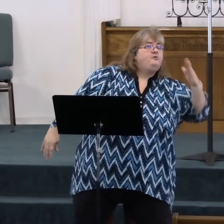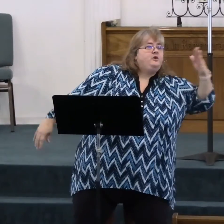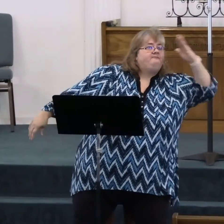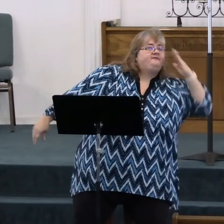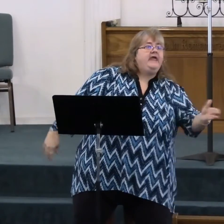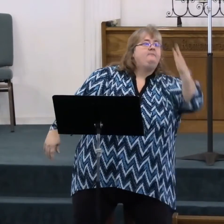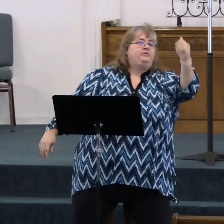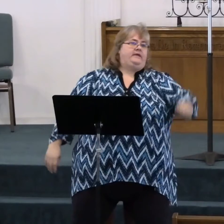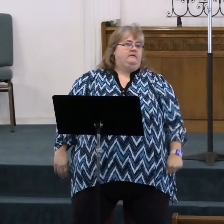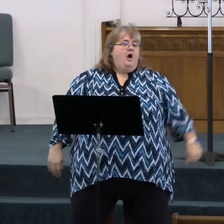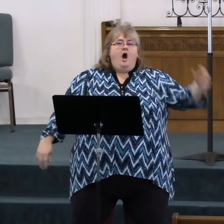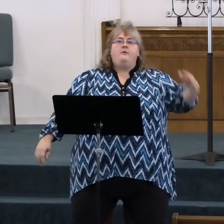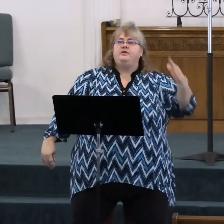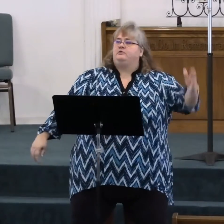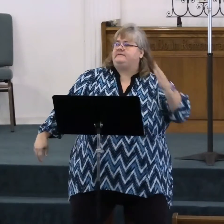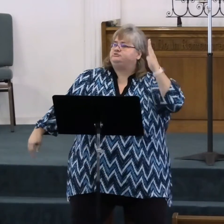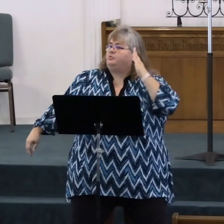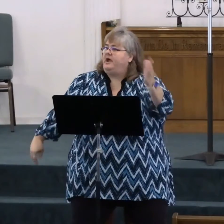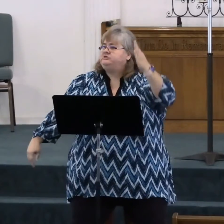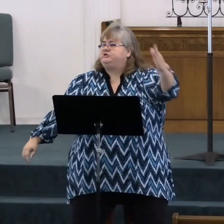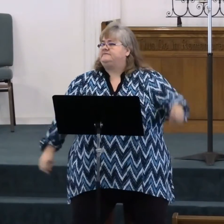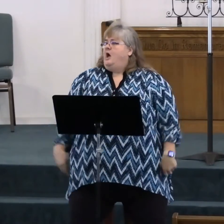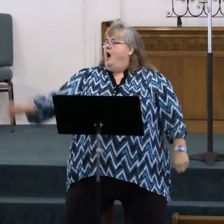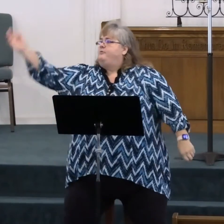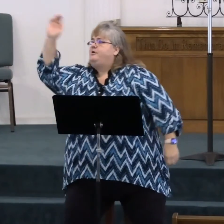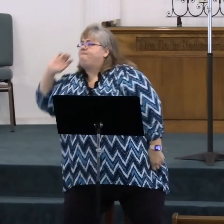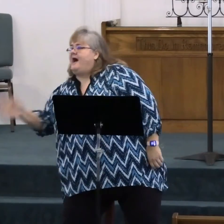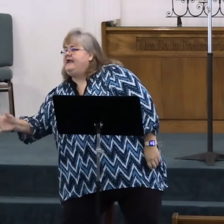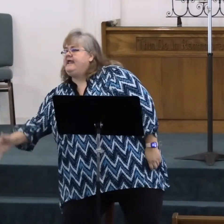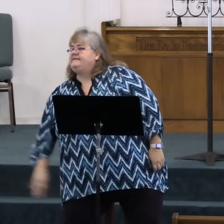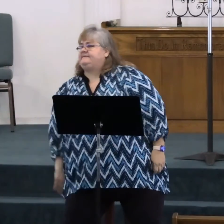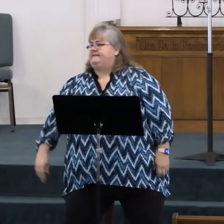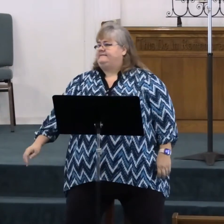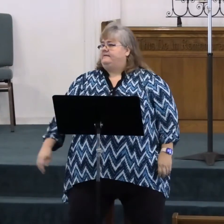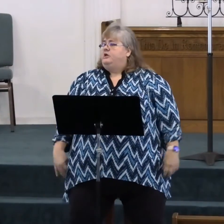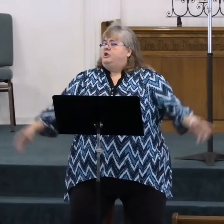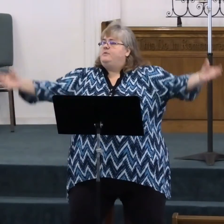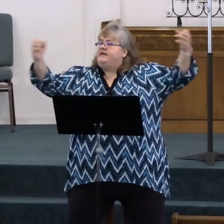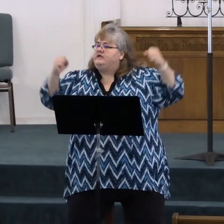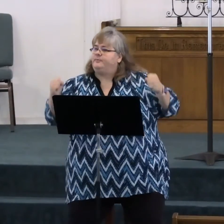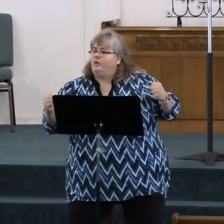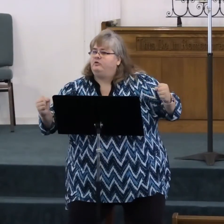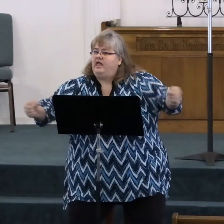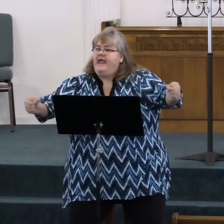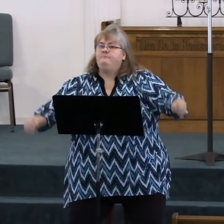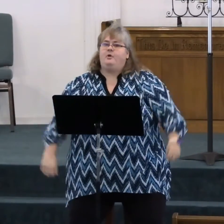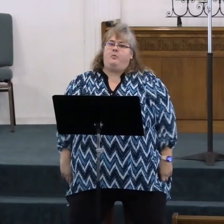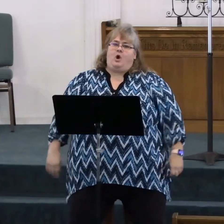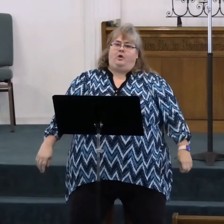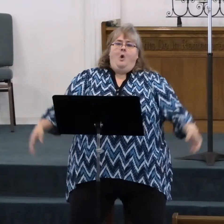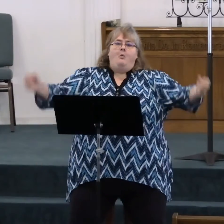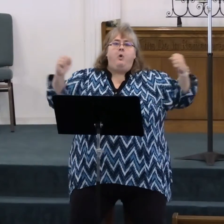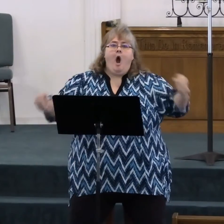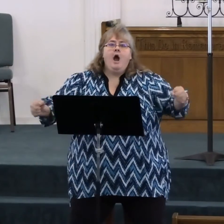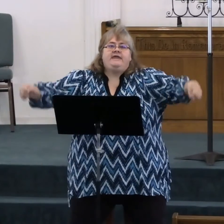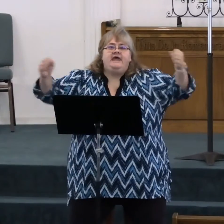your family, over your situations, over your finances. You begin to proclaim the word. Walk in